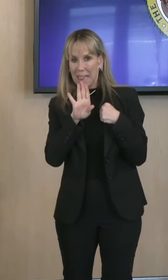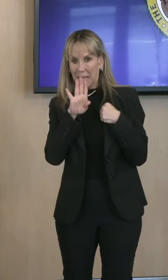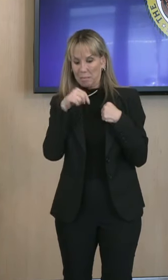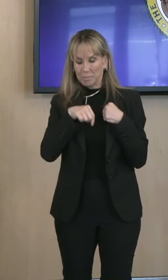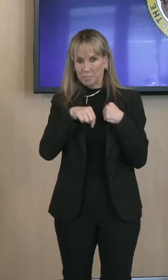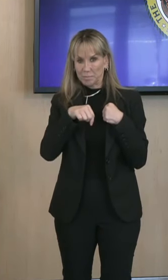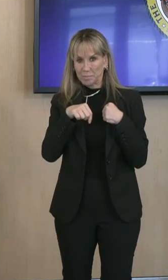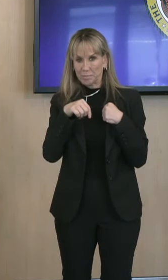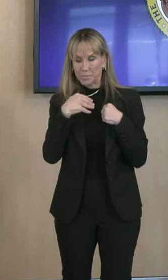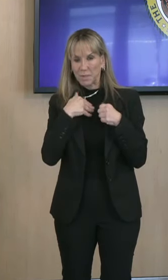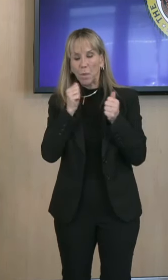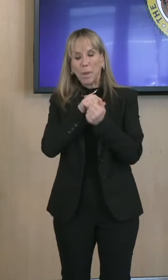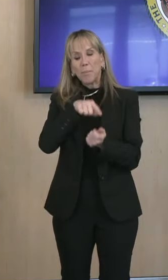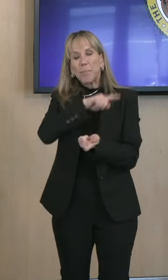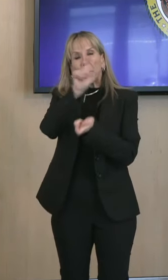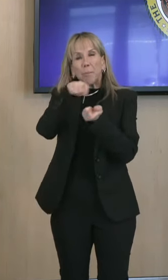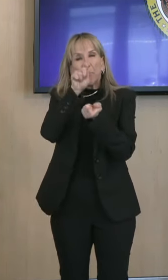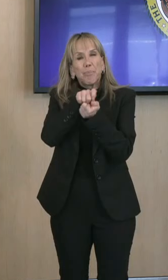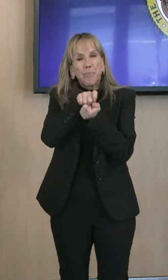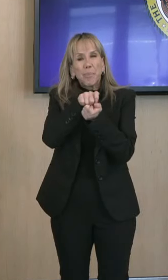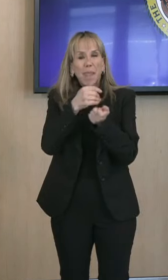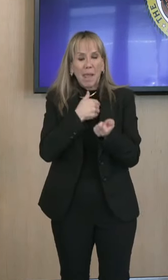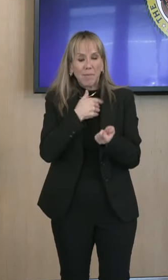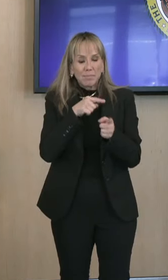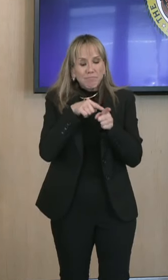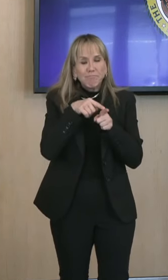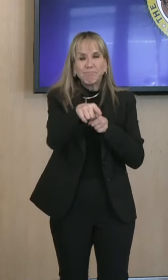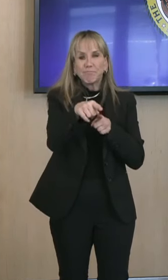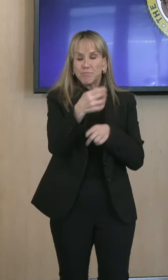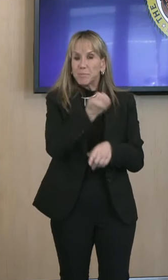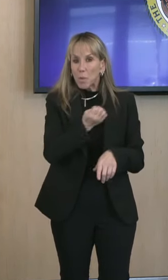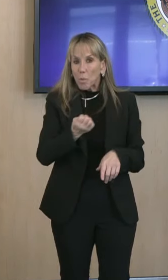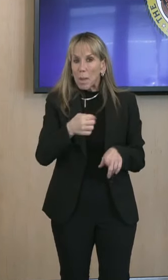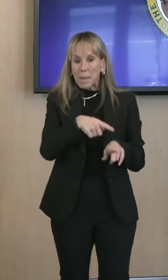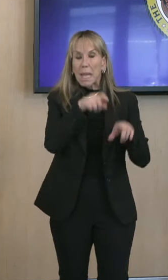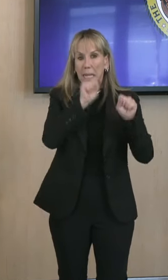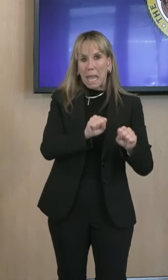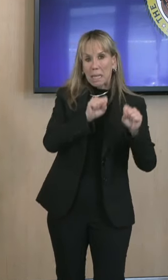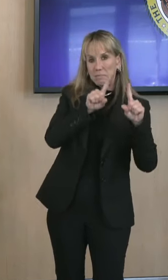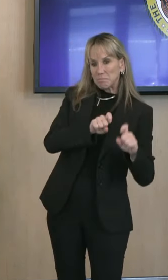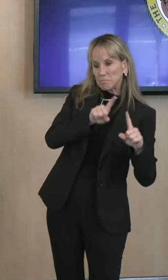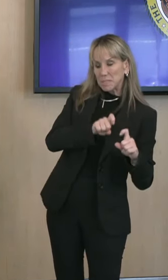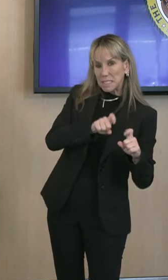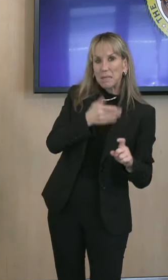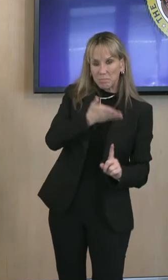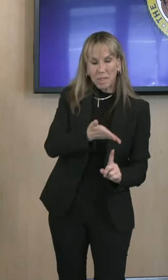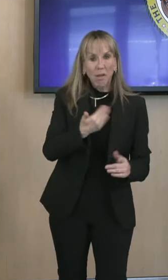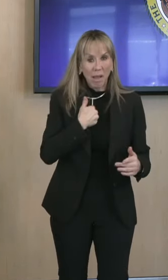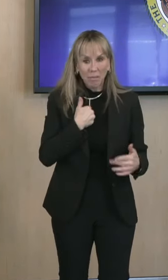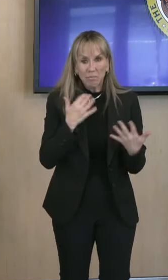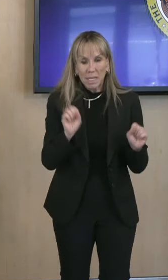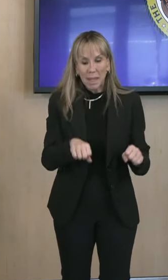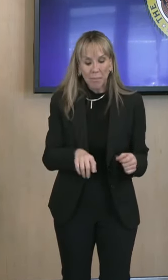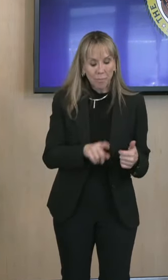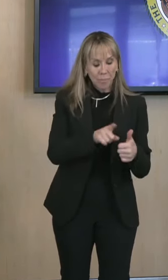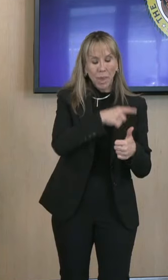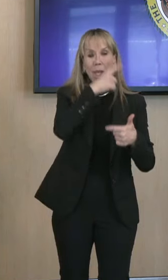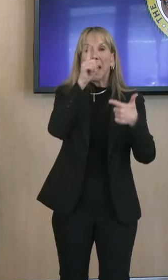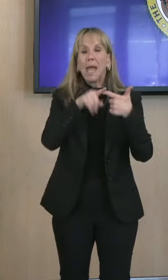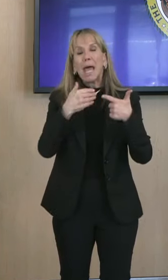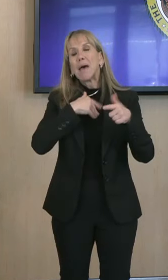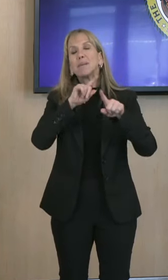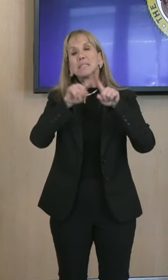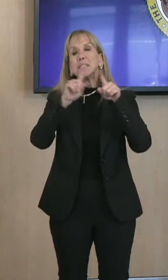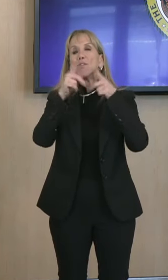laboratory with specialized equipment and the capacity to do testing there. There are health